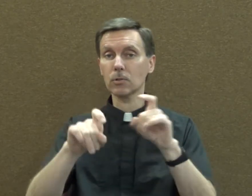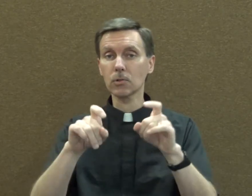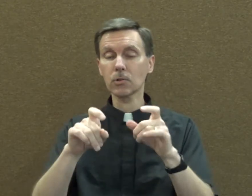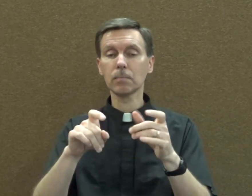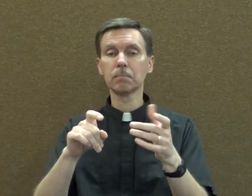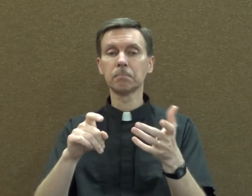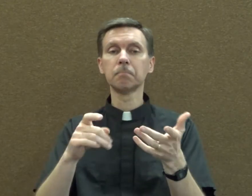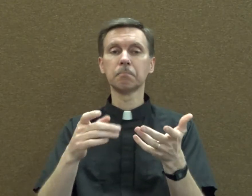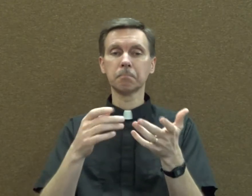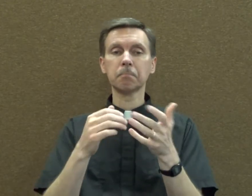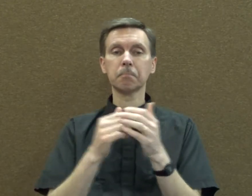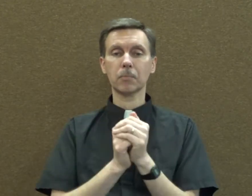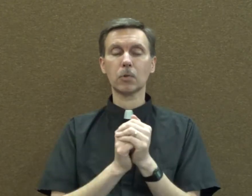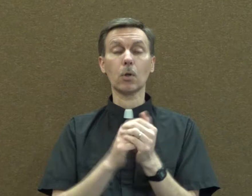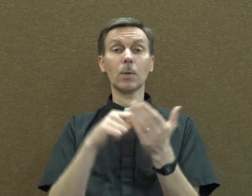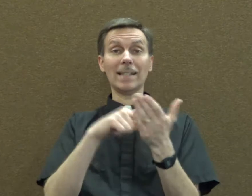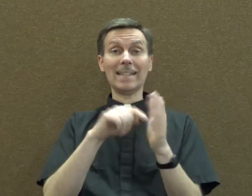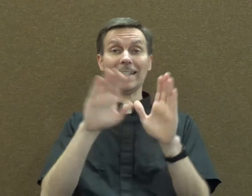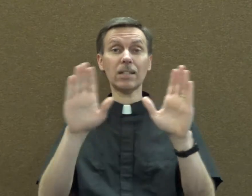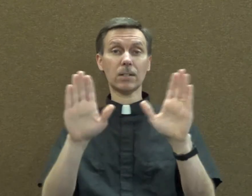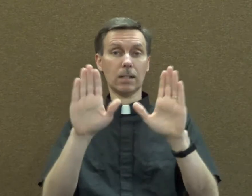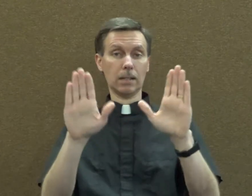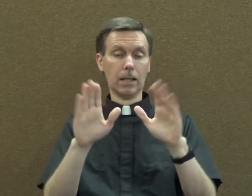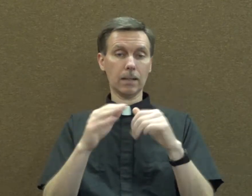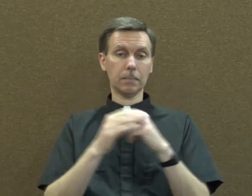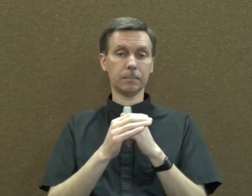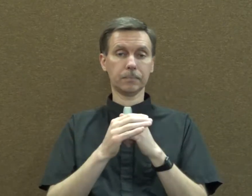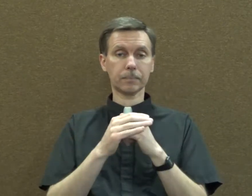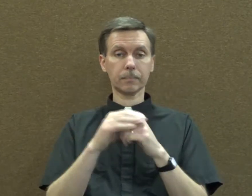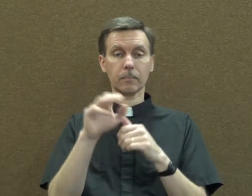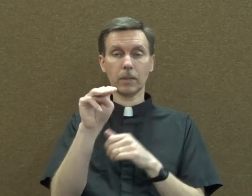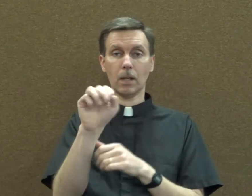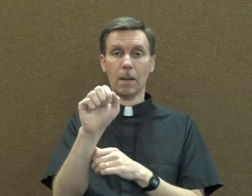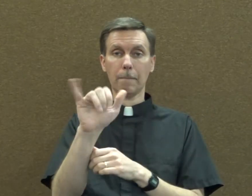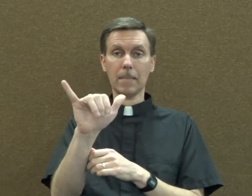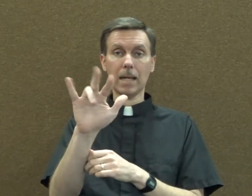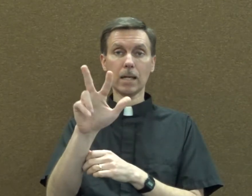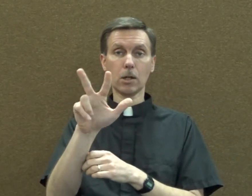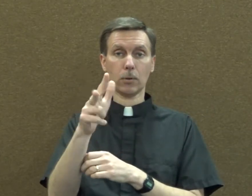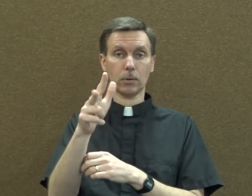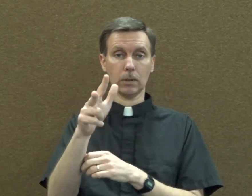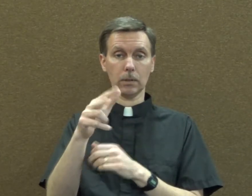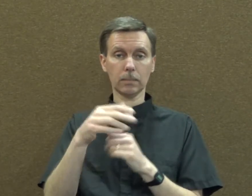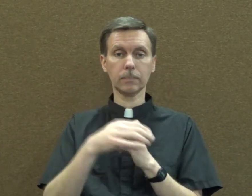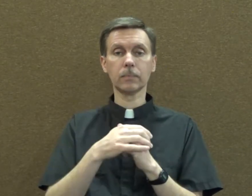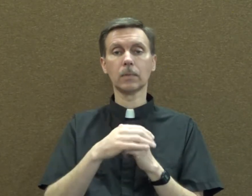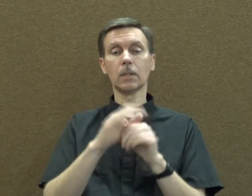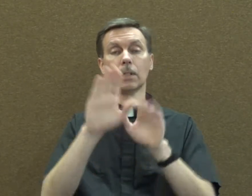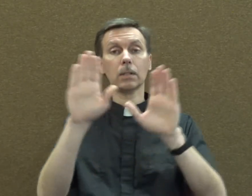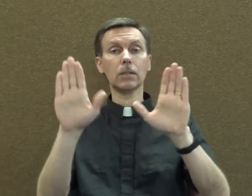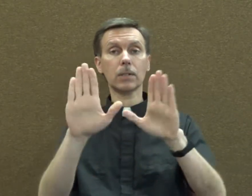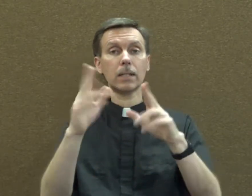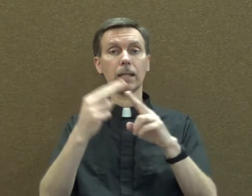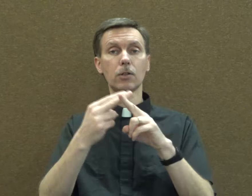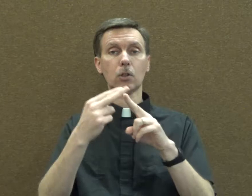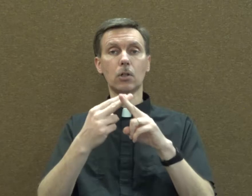questions. So this Sunday, May 3rd, this Sunday is